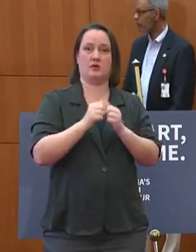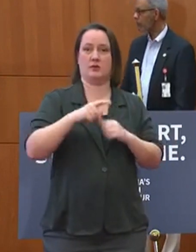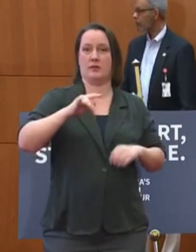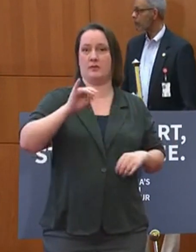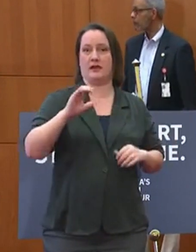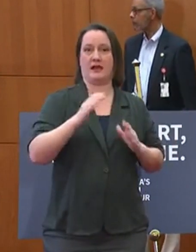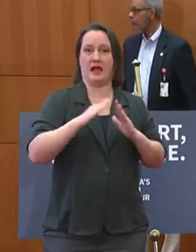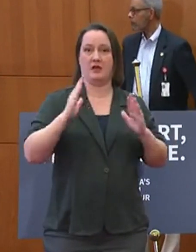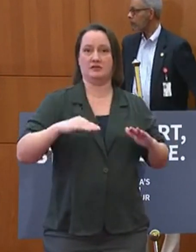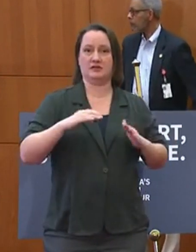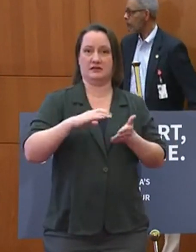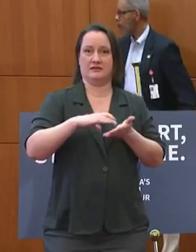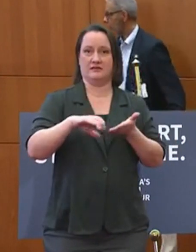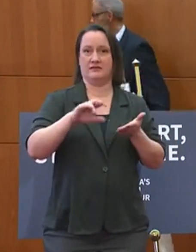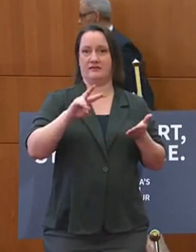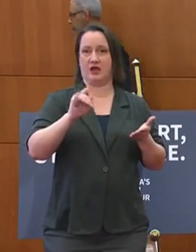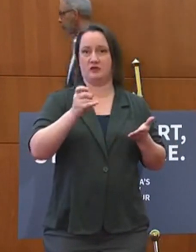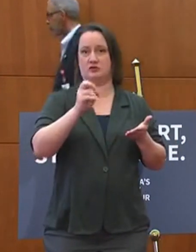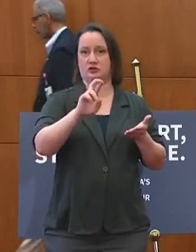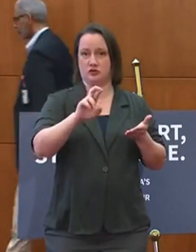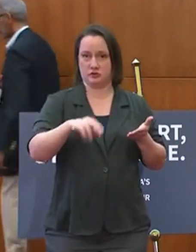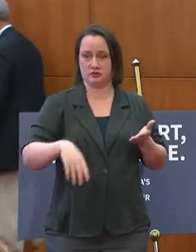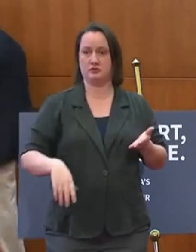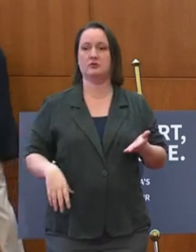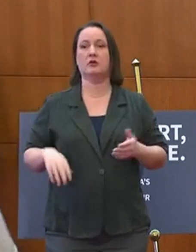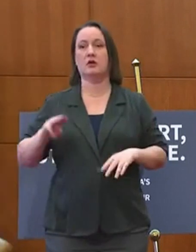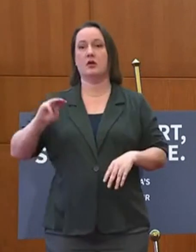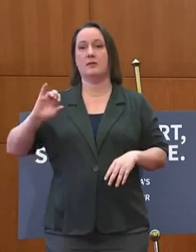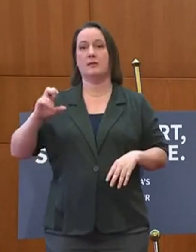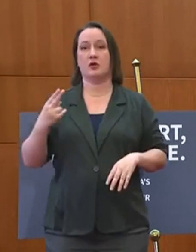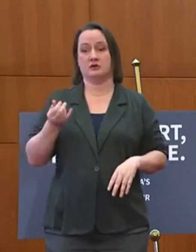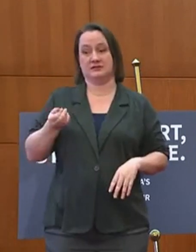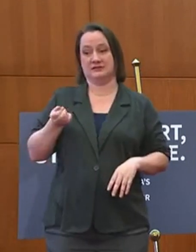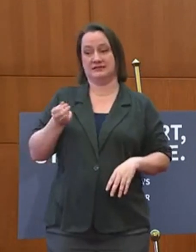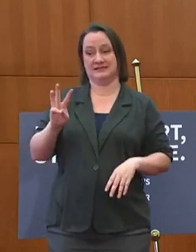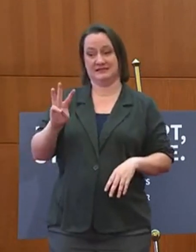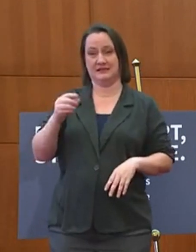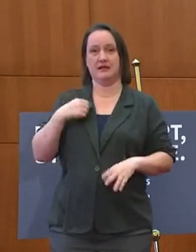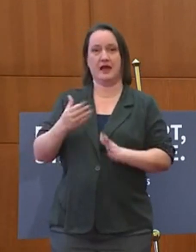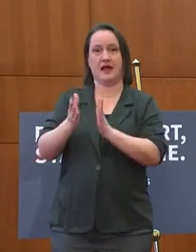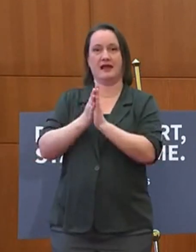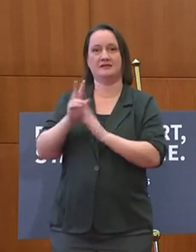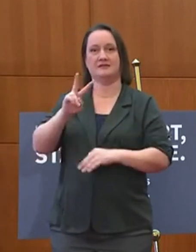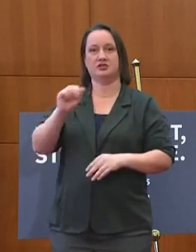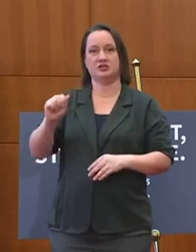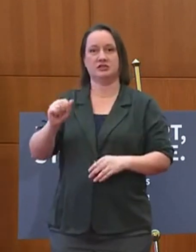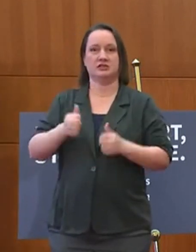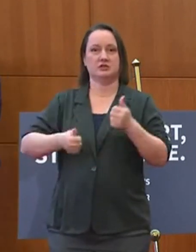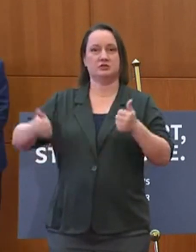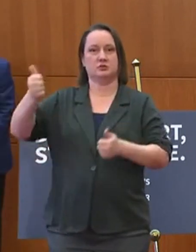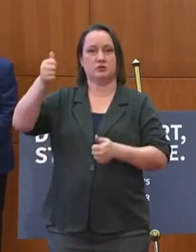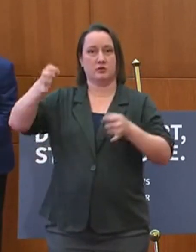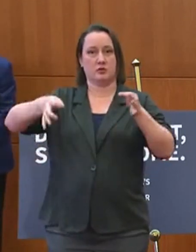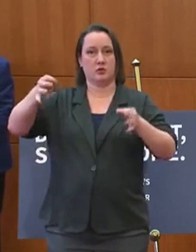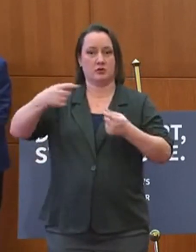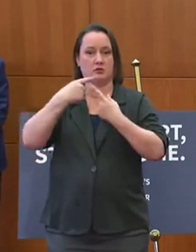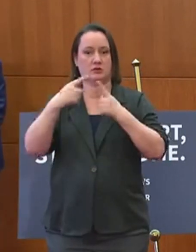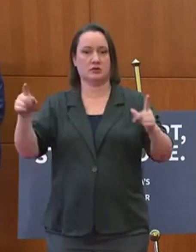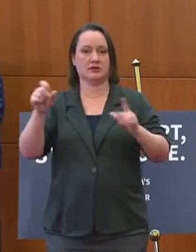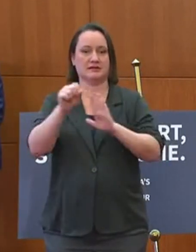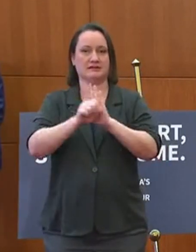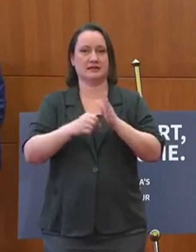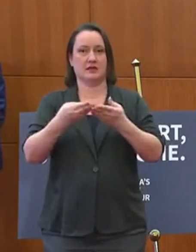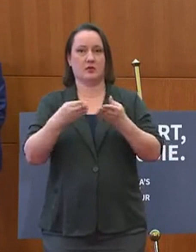housing vouchers. On March the 16th, I asked the Virginia Supreme Court to declare a statewide